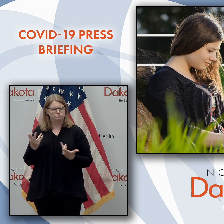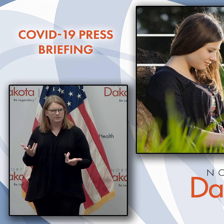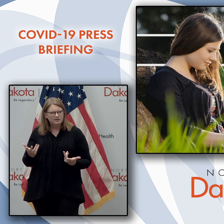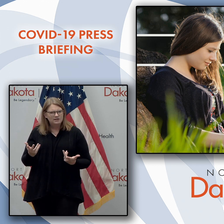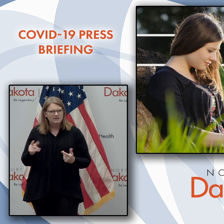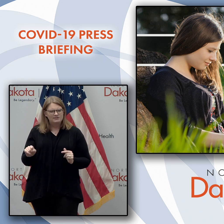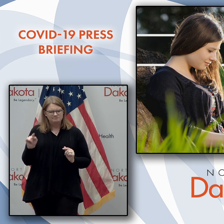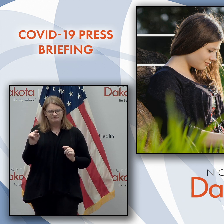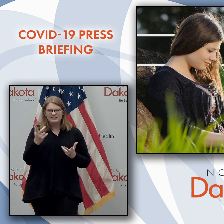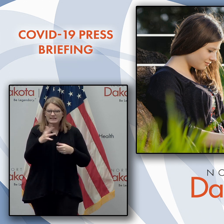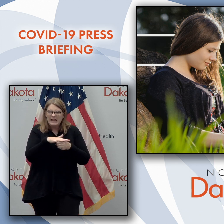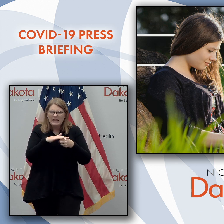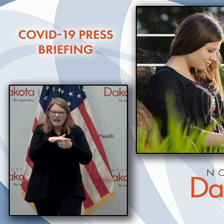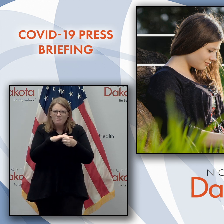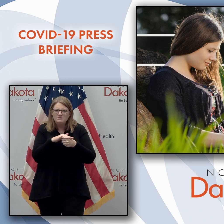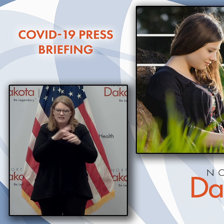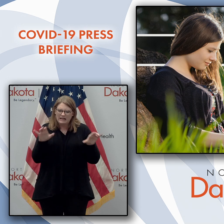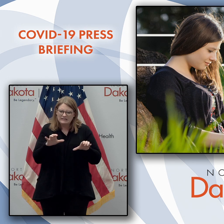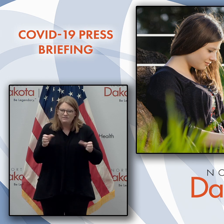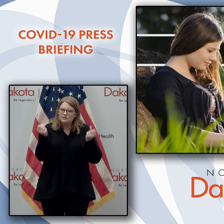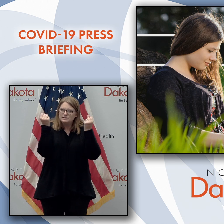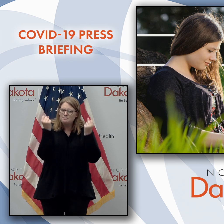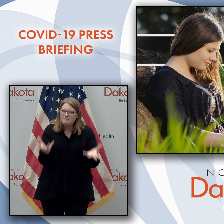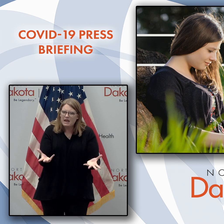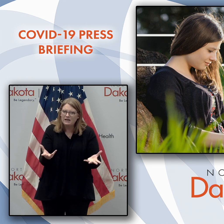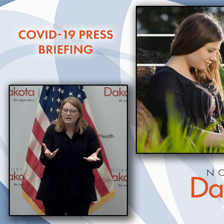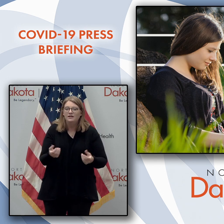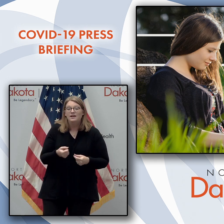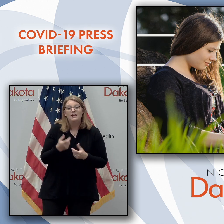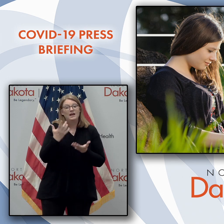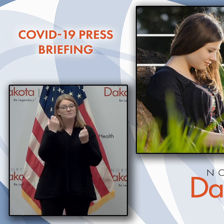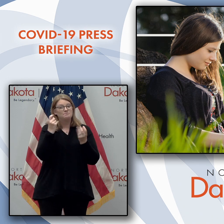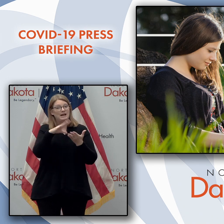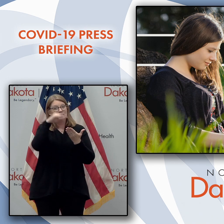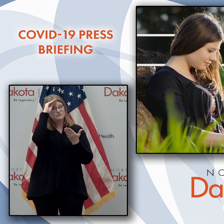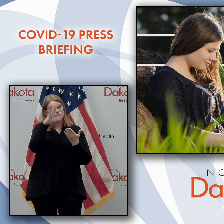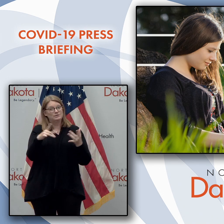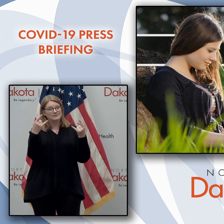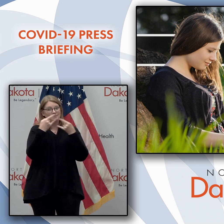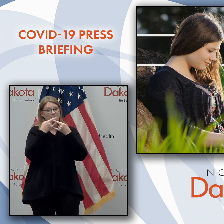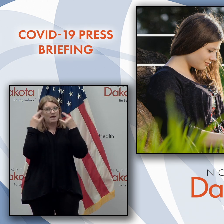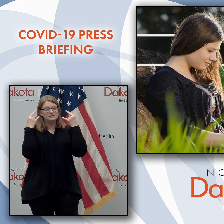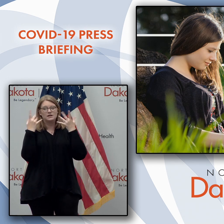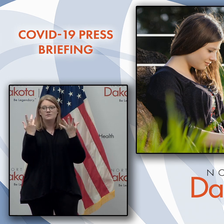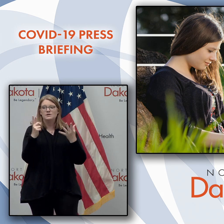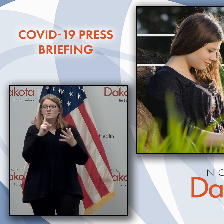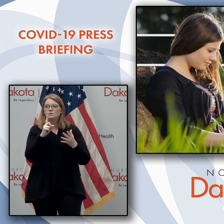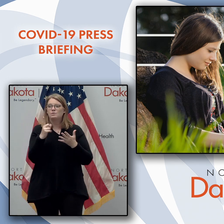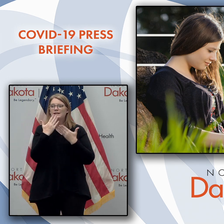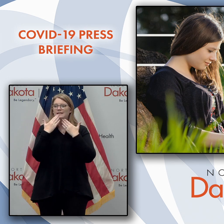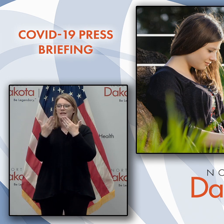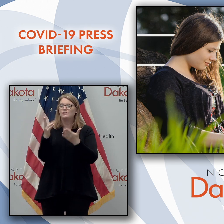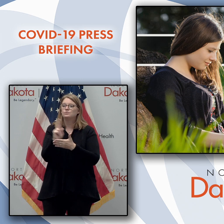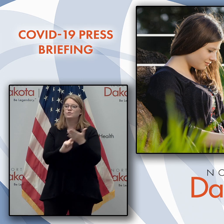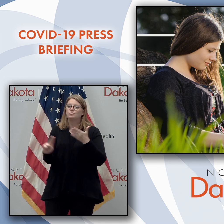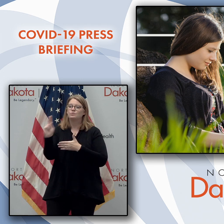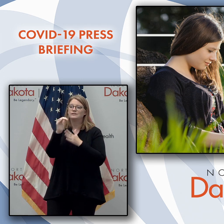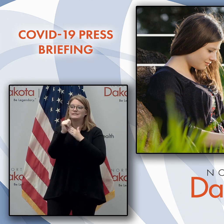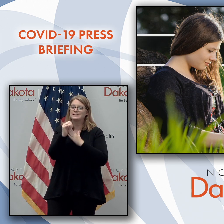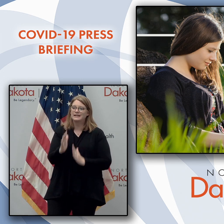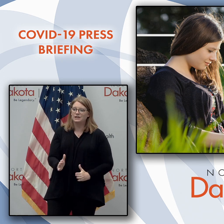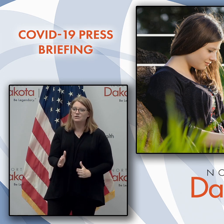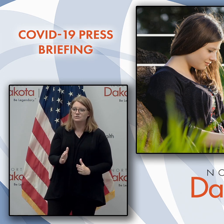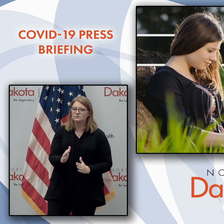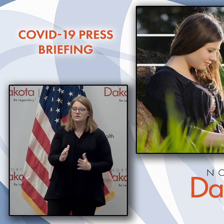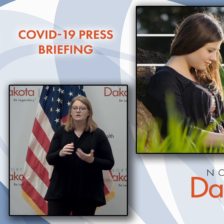going on as students continue to mask up on campus. So thank you for the university leaders for creating that opportunity. And